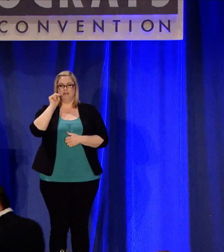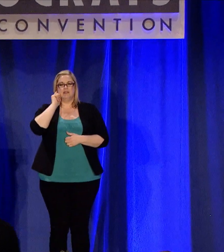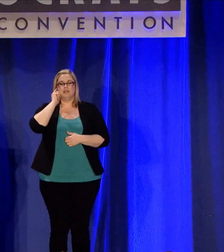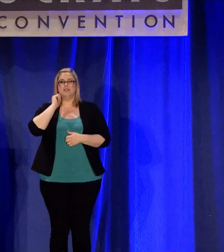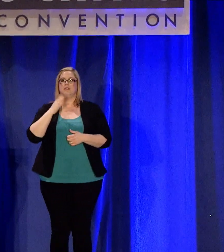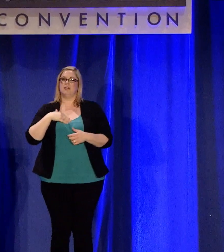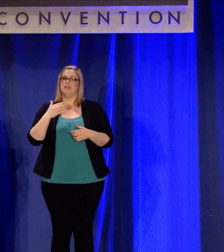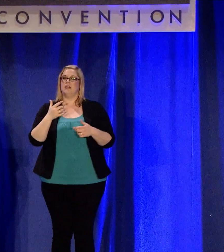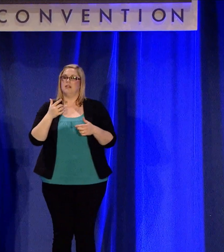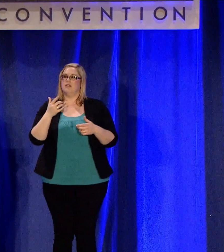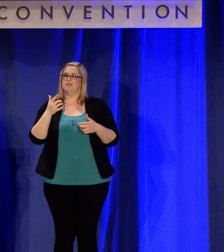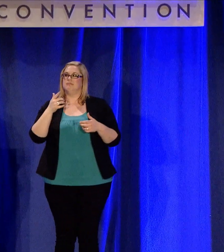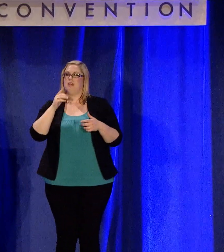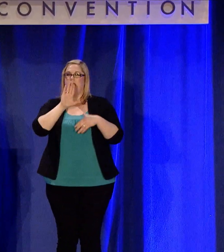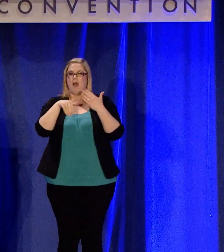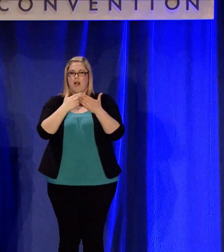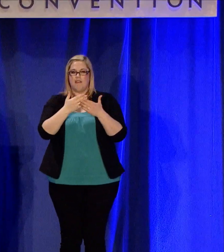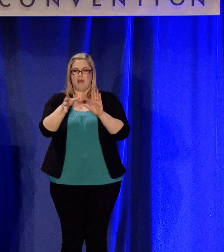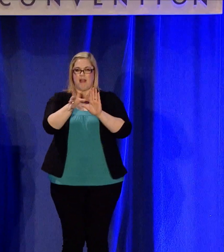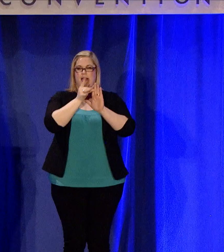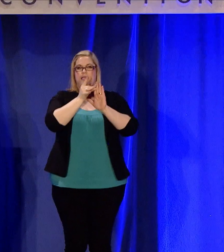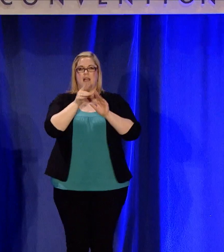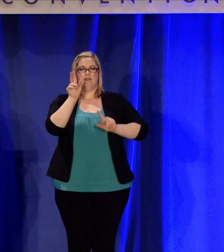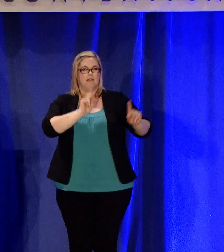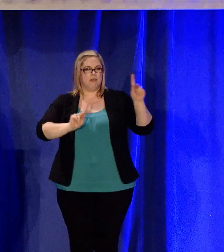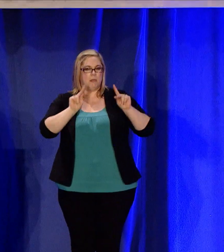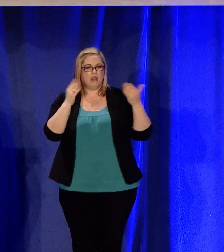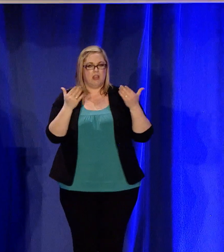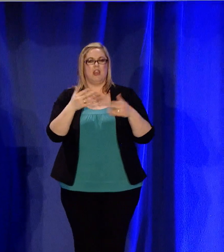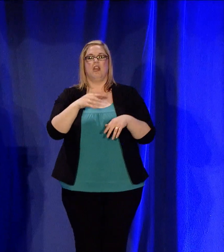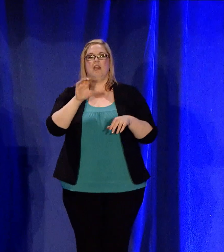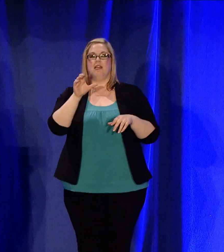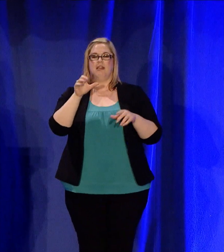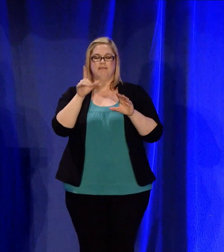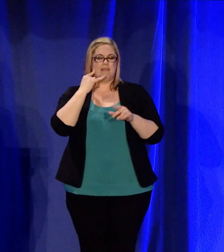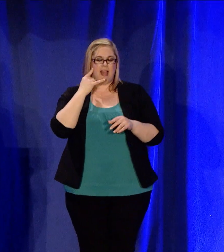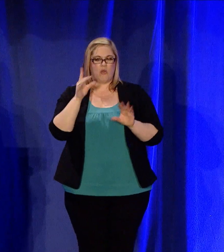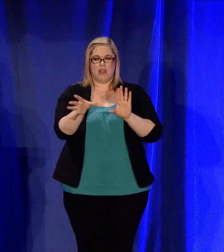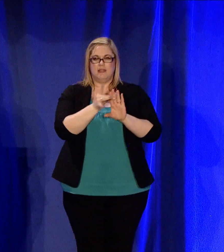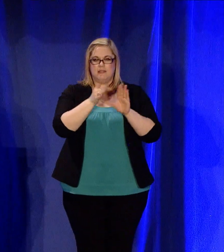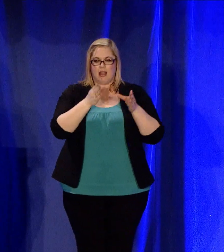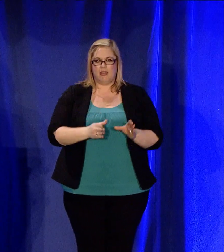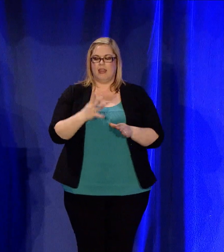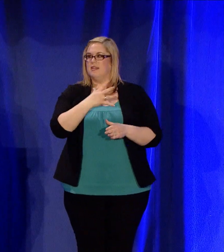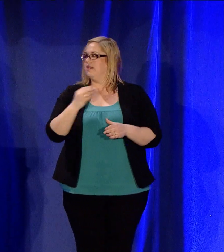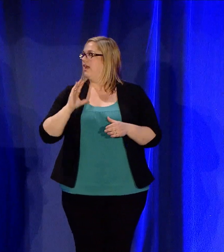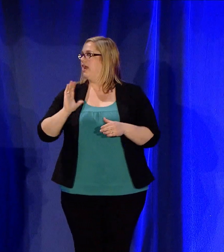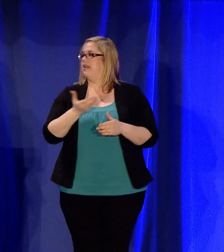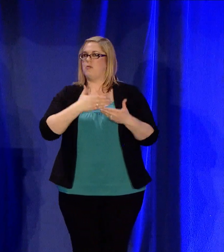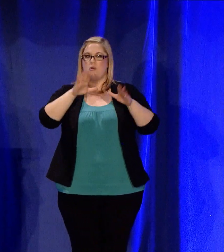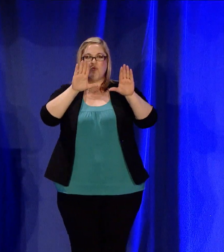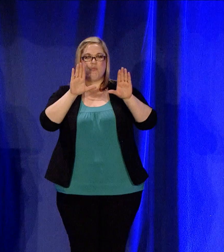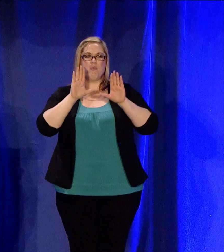My fellow elected officials, ladies and gentlemen, California delegates, and our